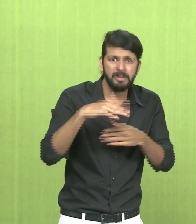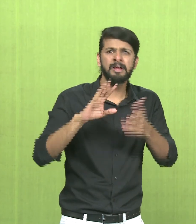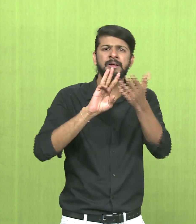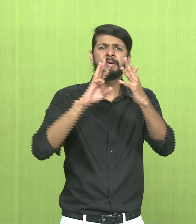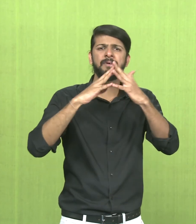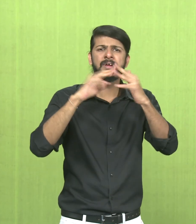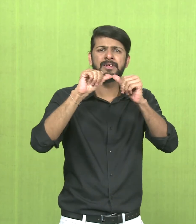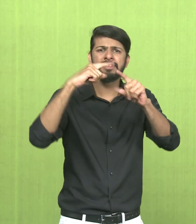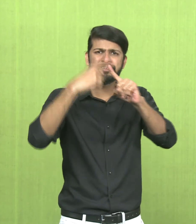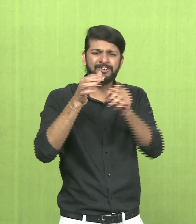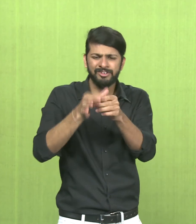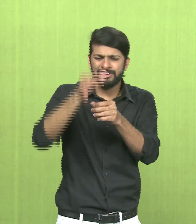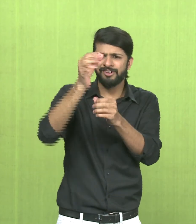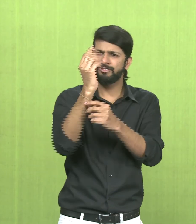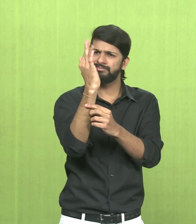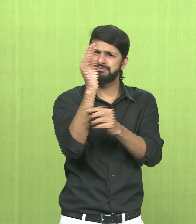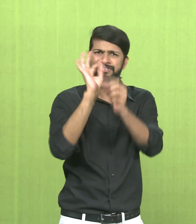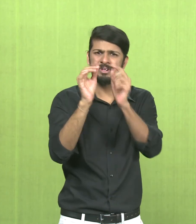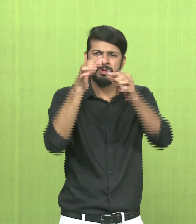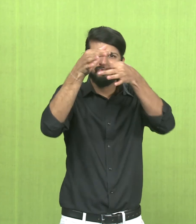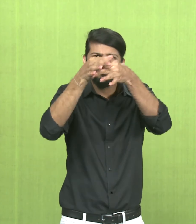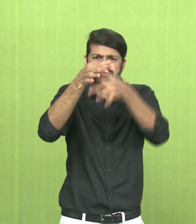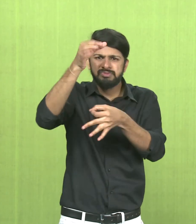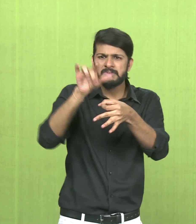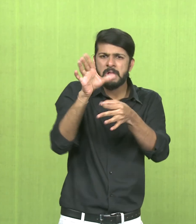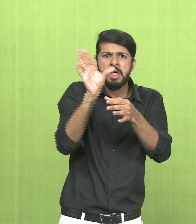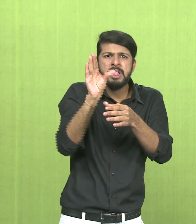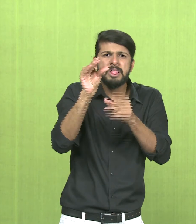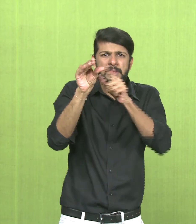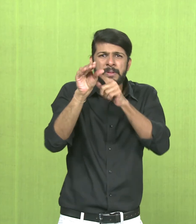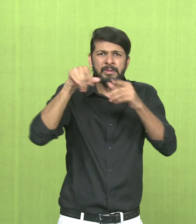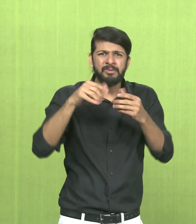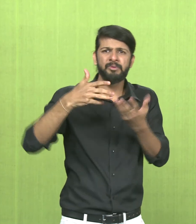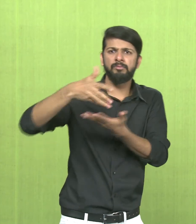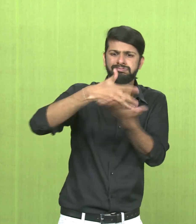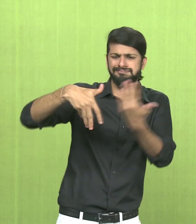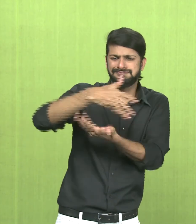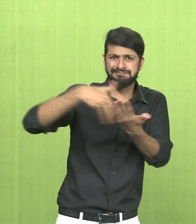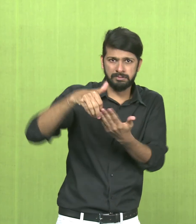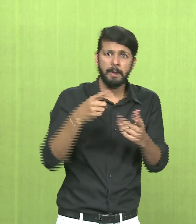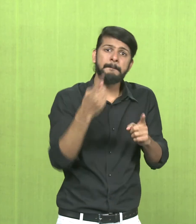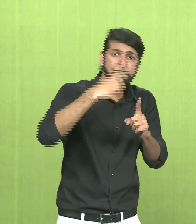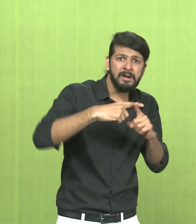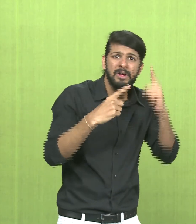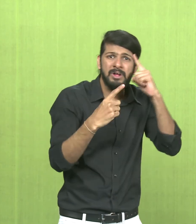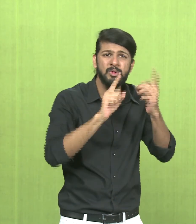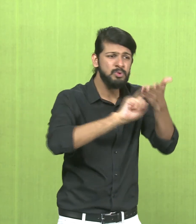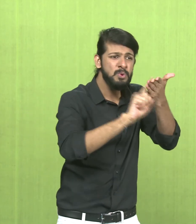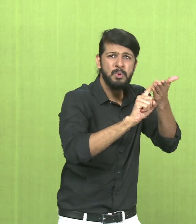organic materials are ground finely and then bound together by